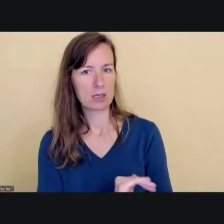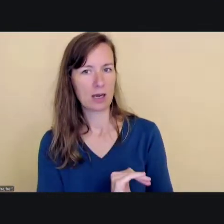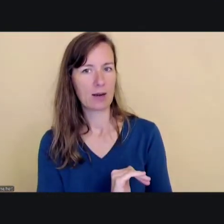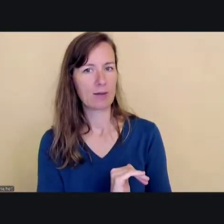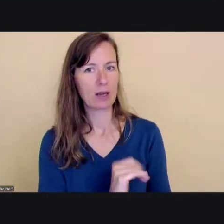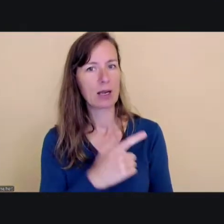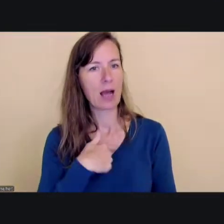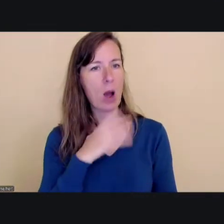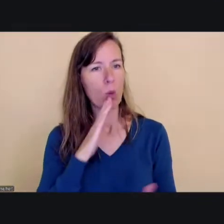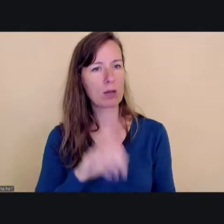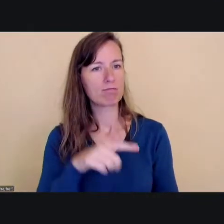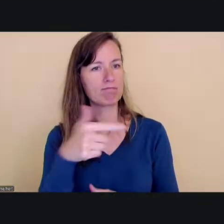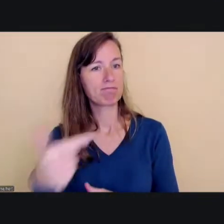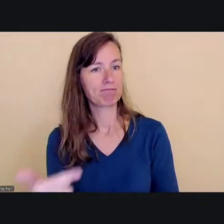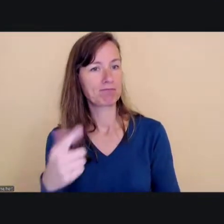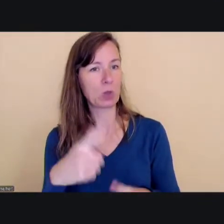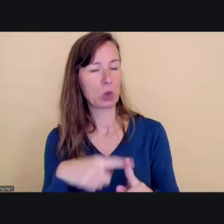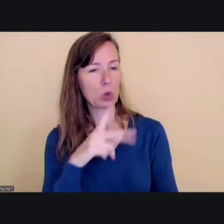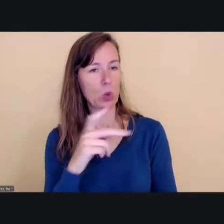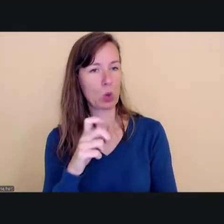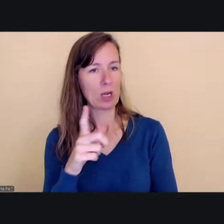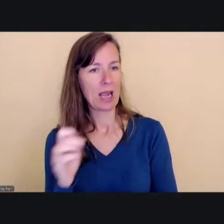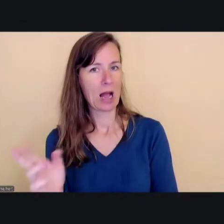our CPJ